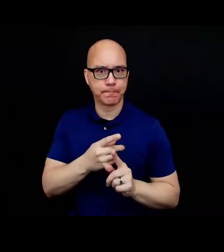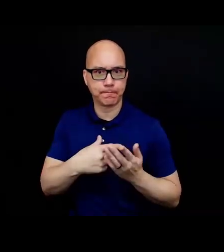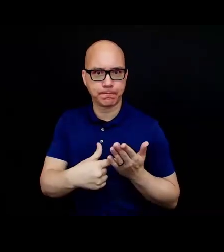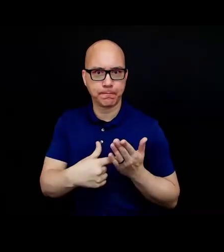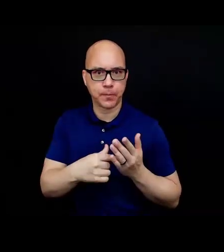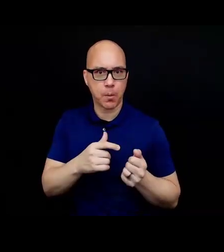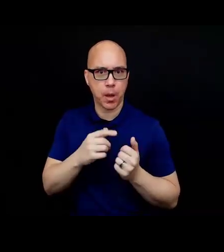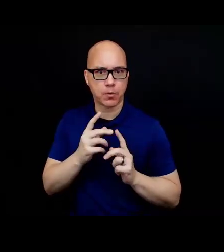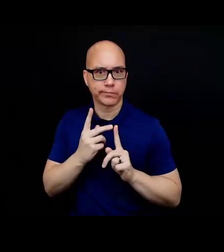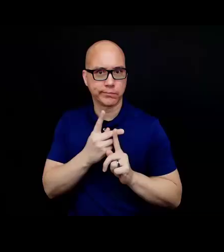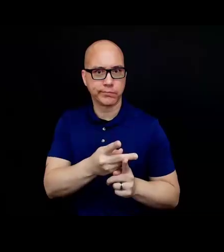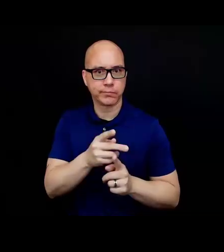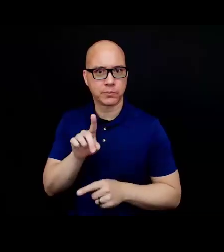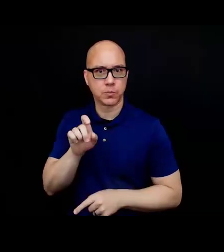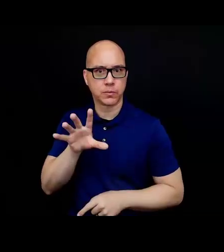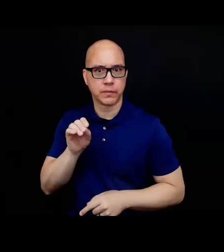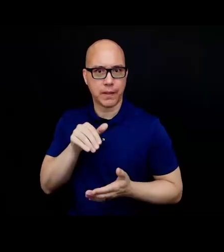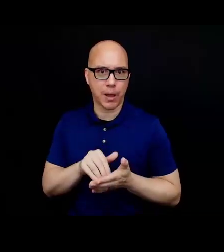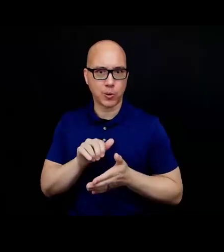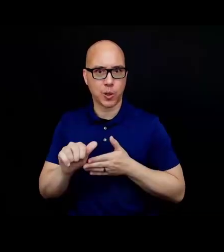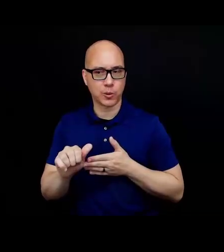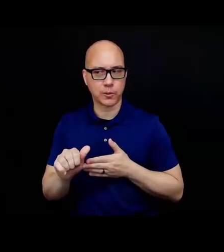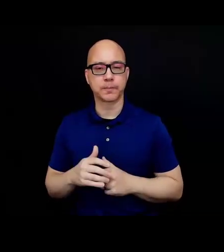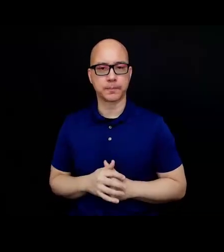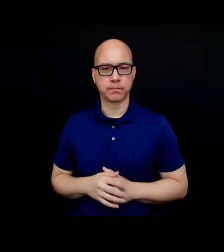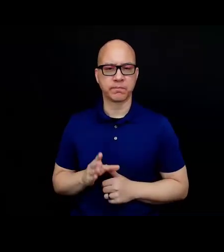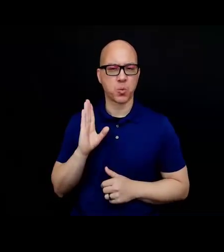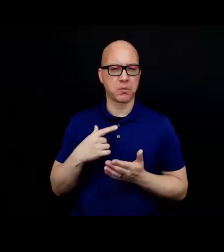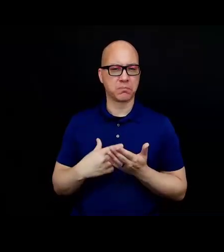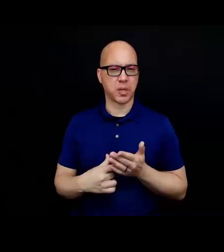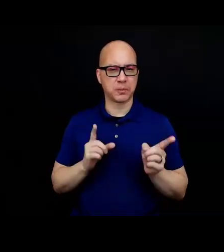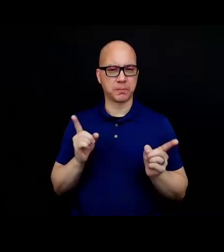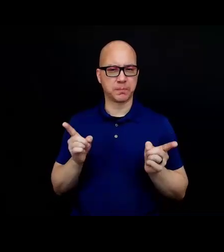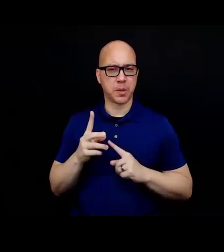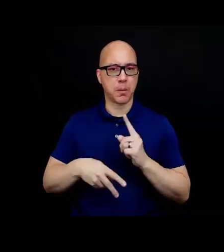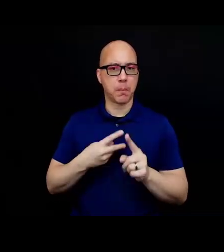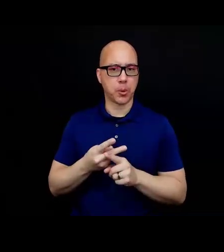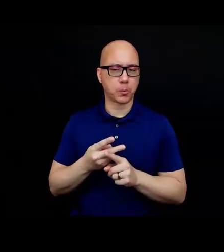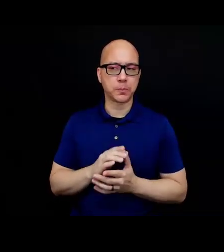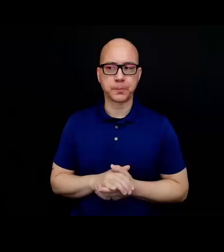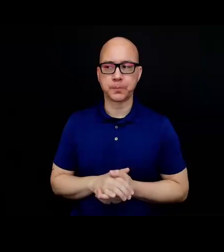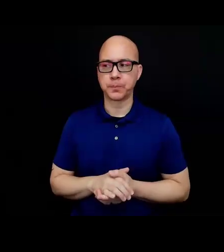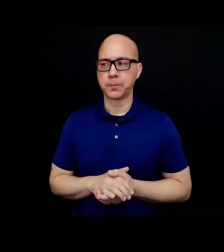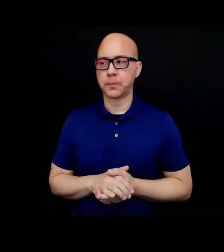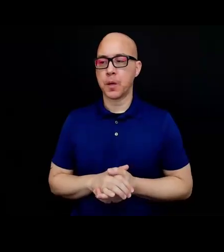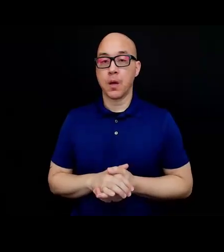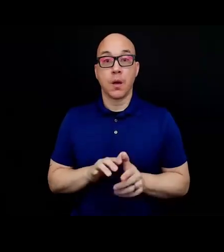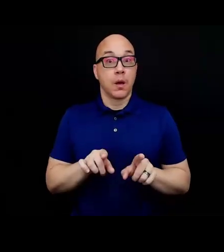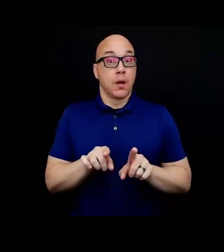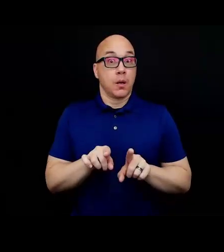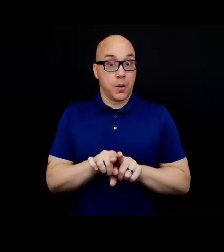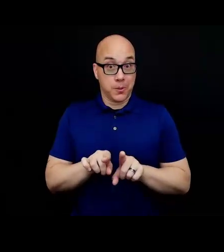and we'll talk about those institutions as well. And then larger institutions that are looking